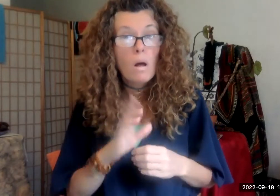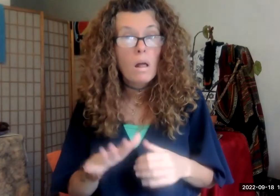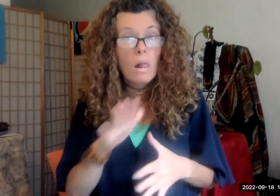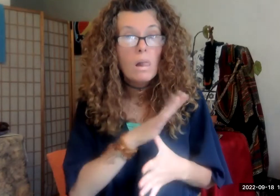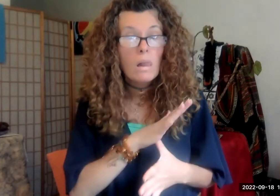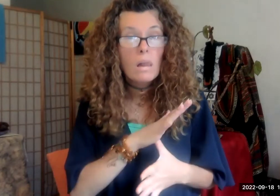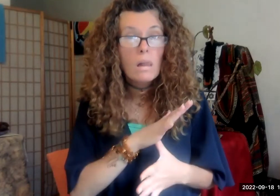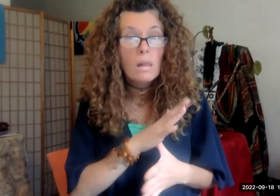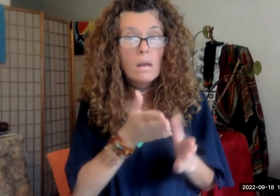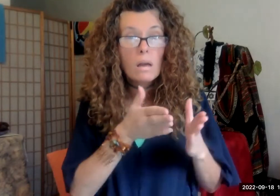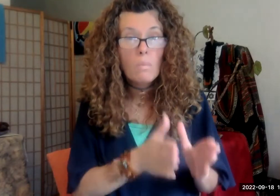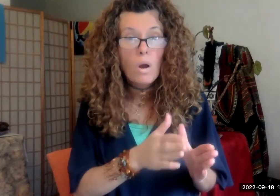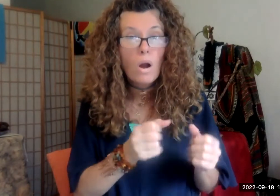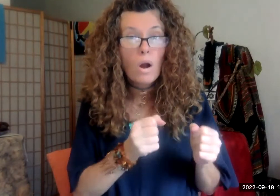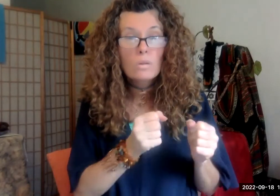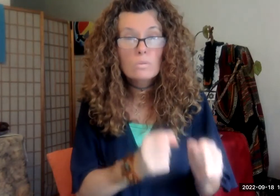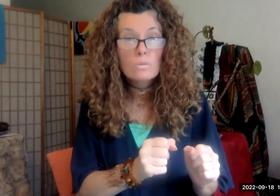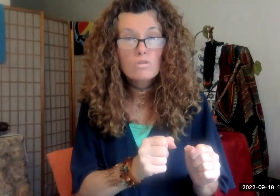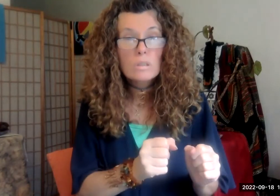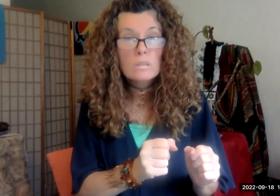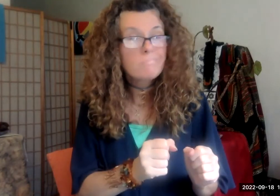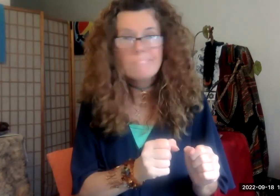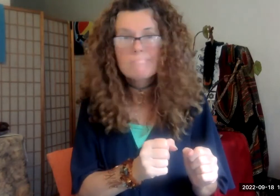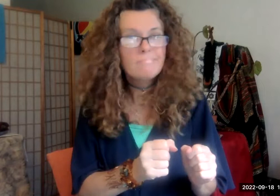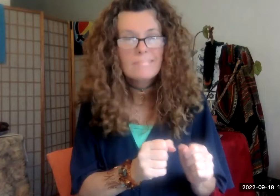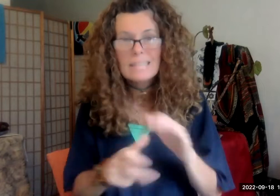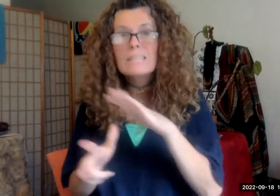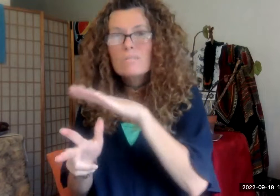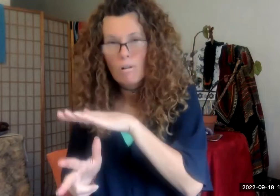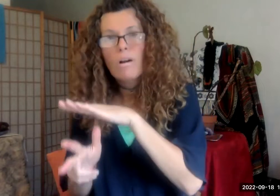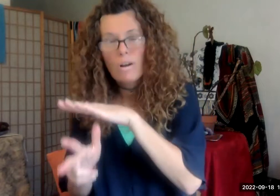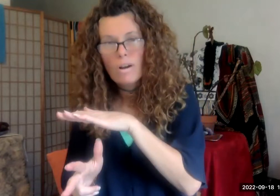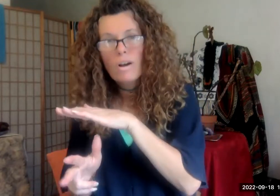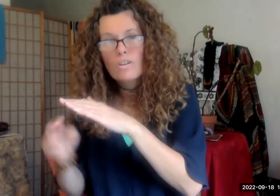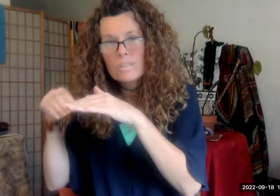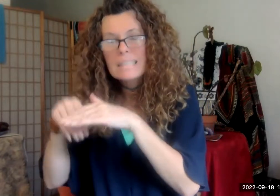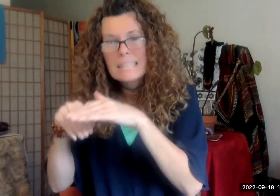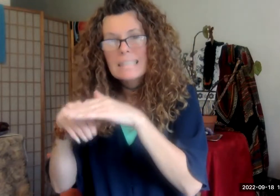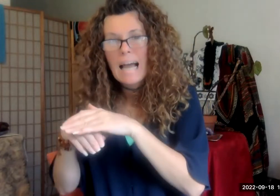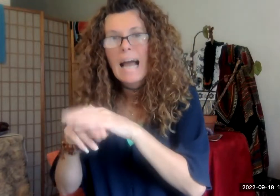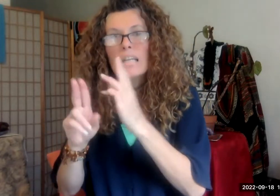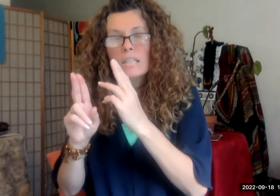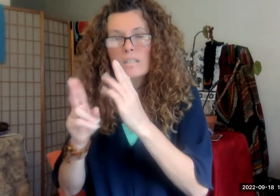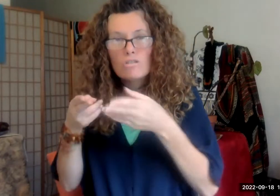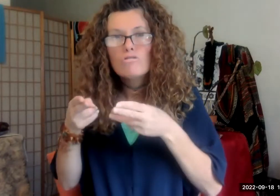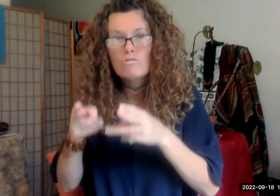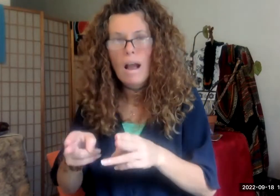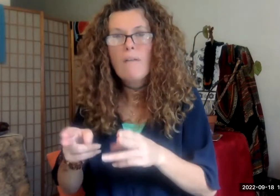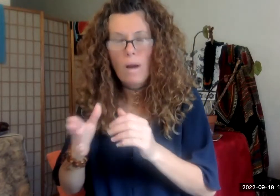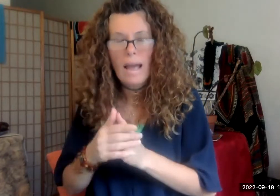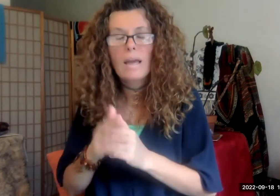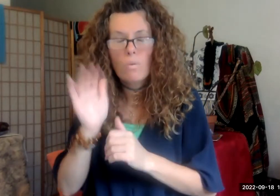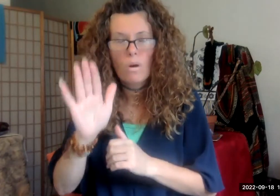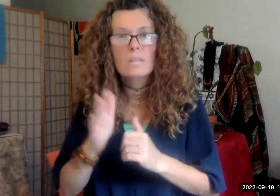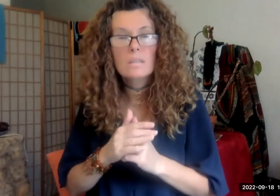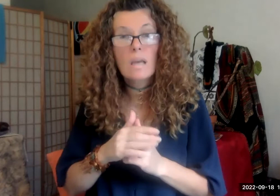street if you can help it. Park in a garage, park indoors, or at least park in your driveway. Secondly, get some video cameras going,